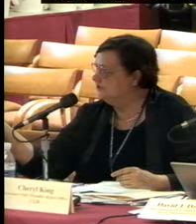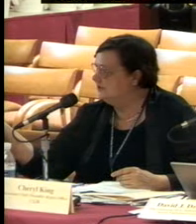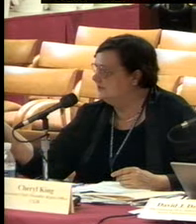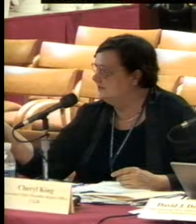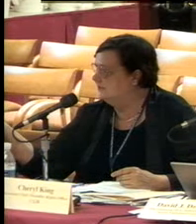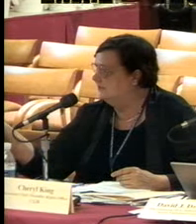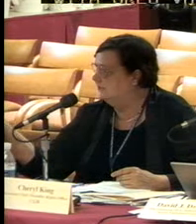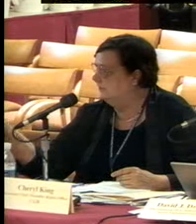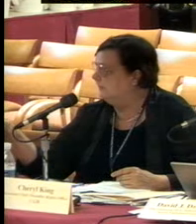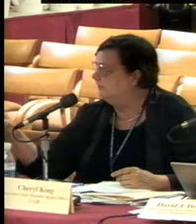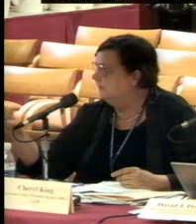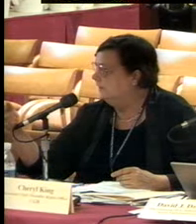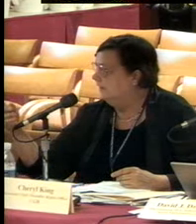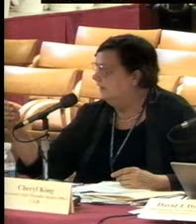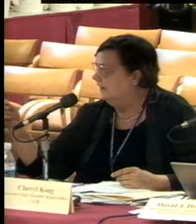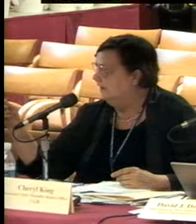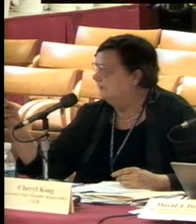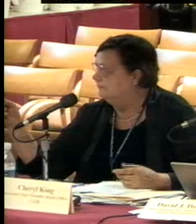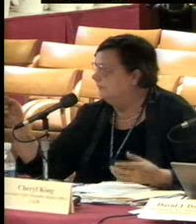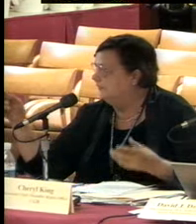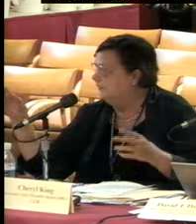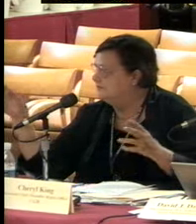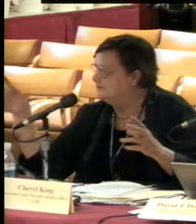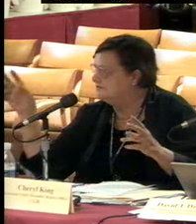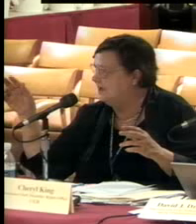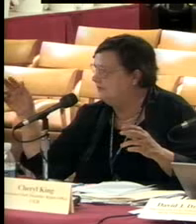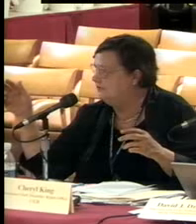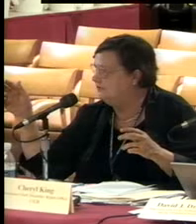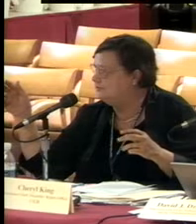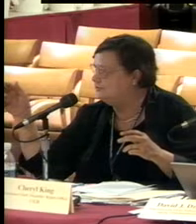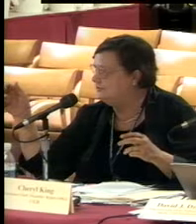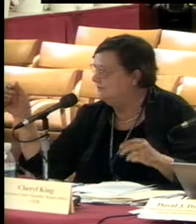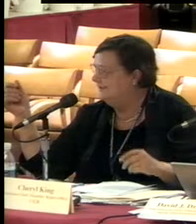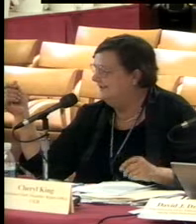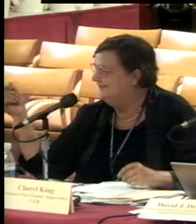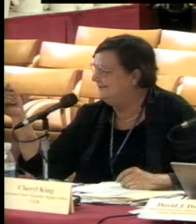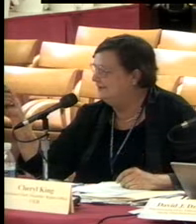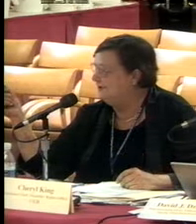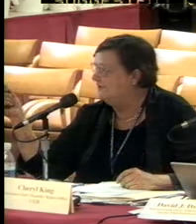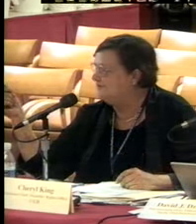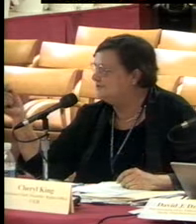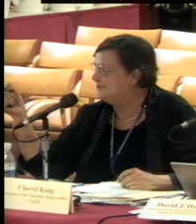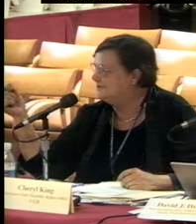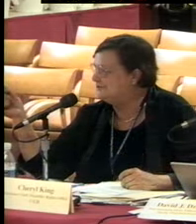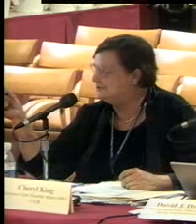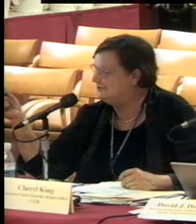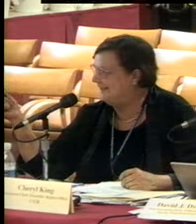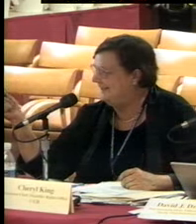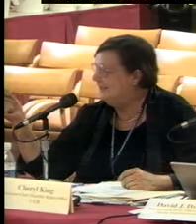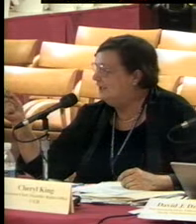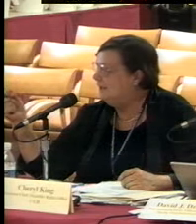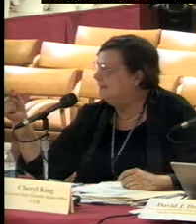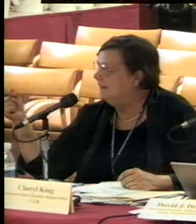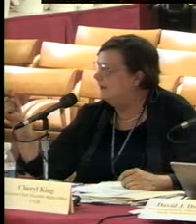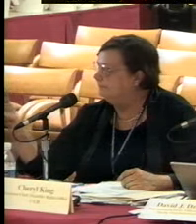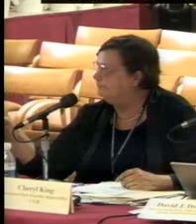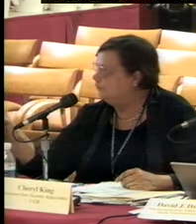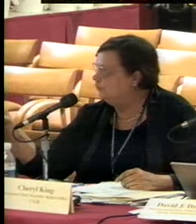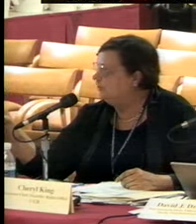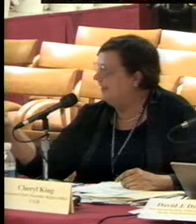suggested it earlier with his Tiger issue teleconference next Thursday. You could